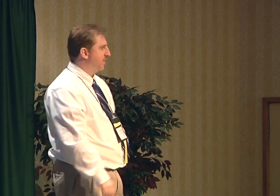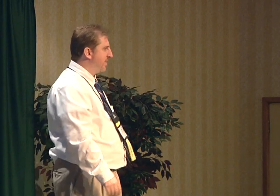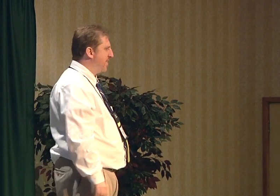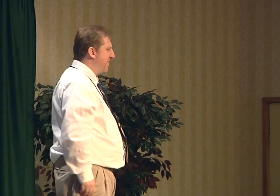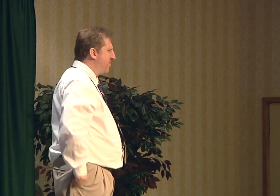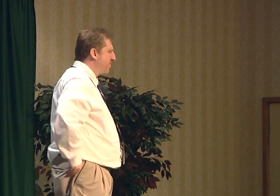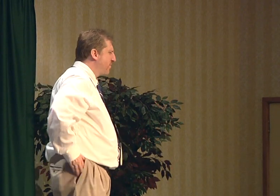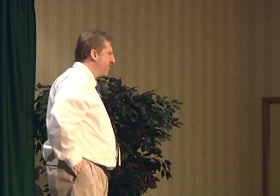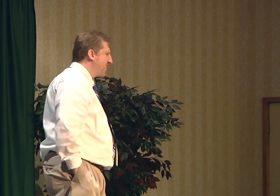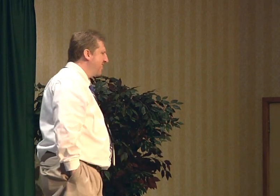Other questions?